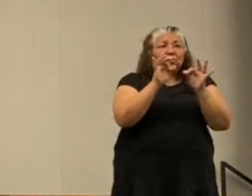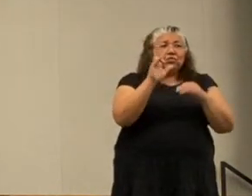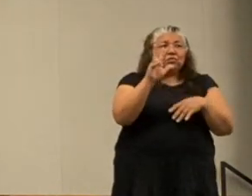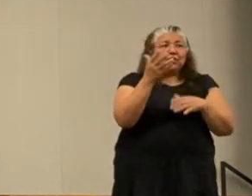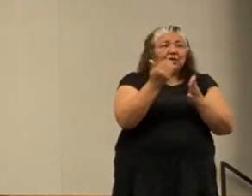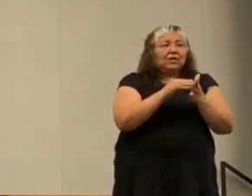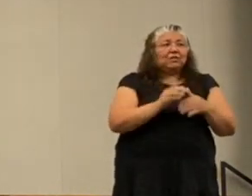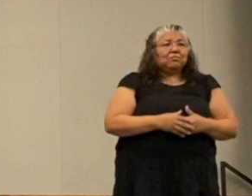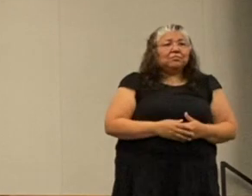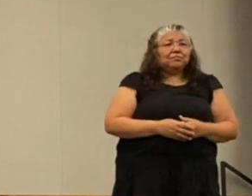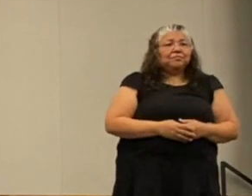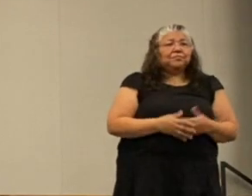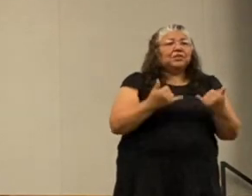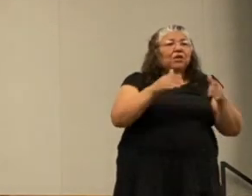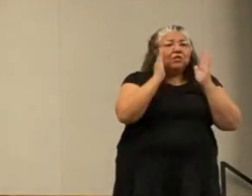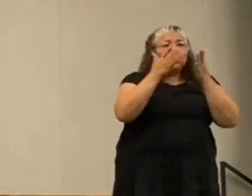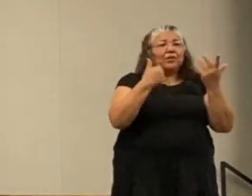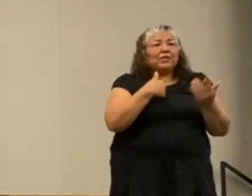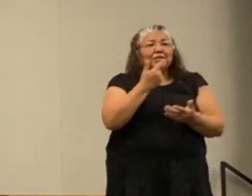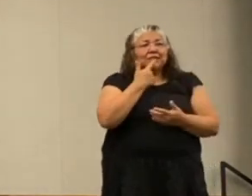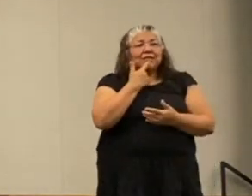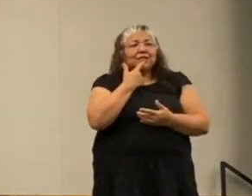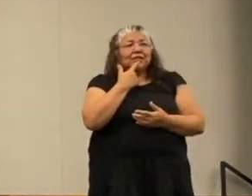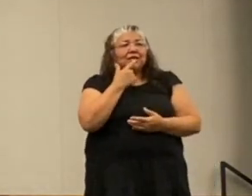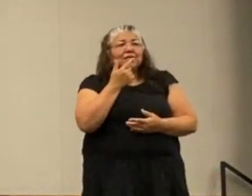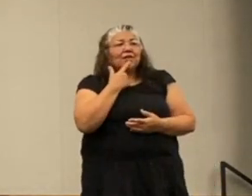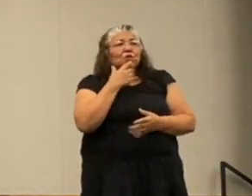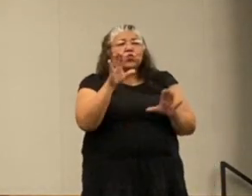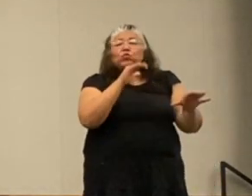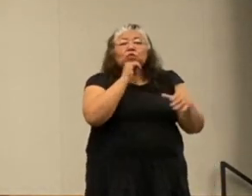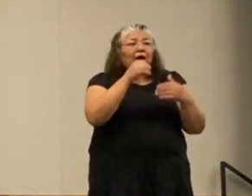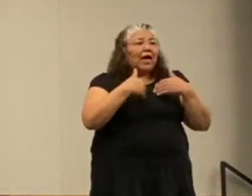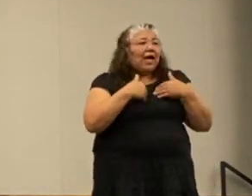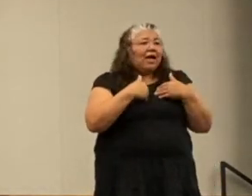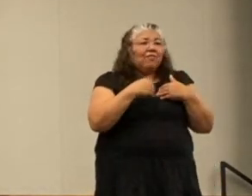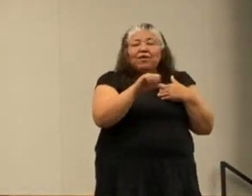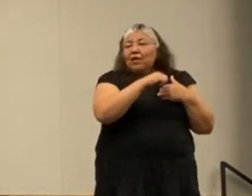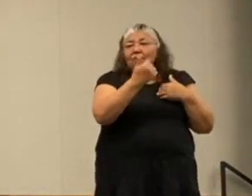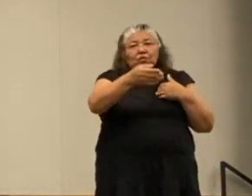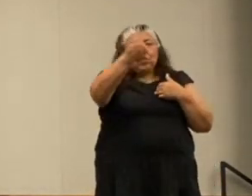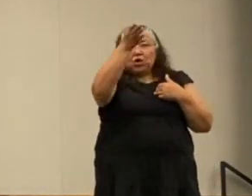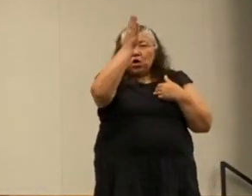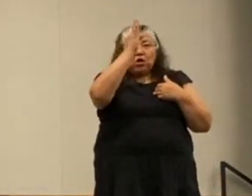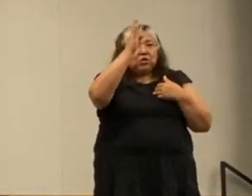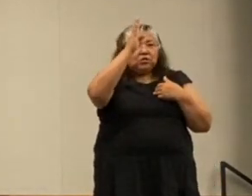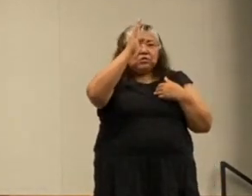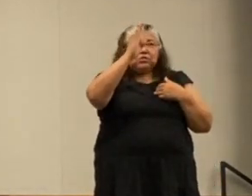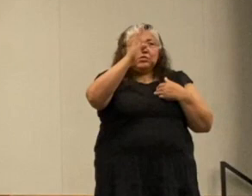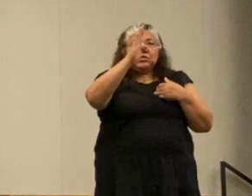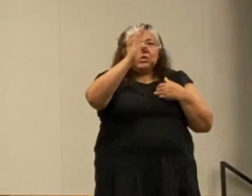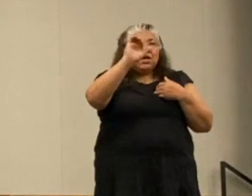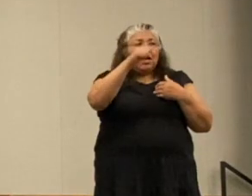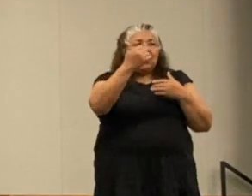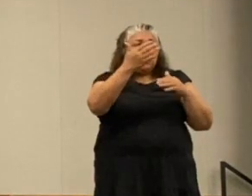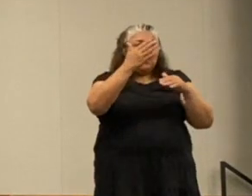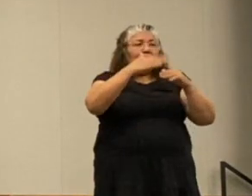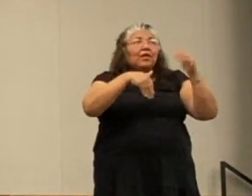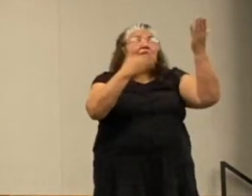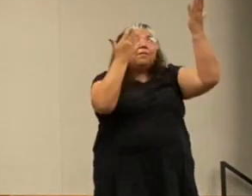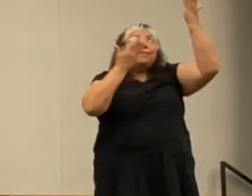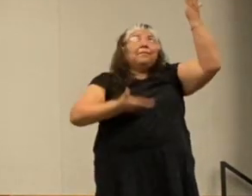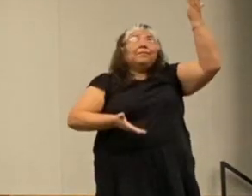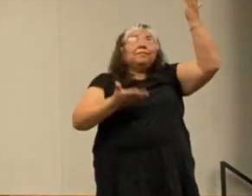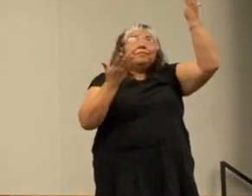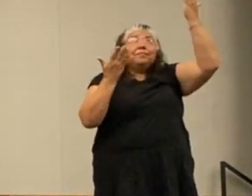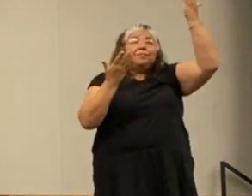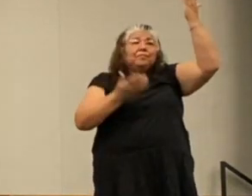back up on the screen. Listen to what he says. But he says, do not have other gods besides me.